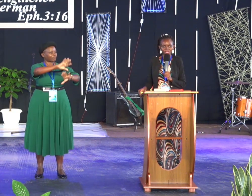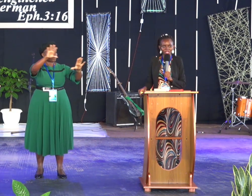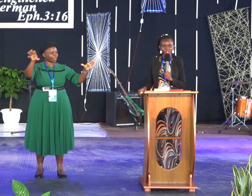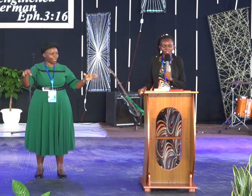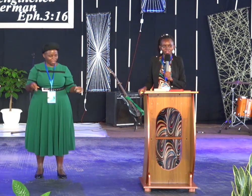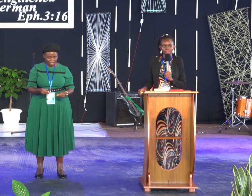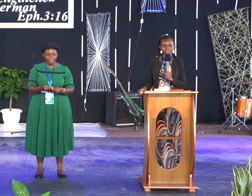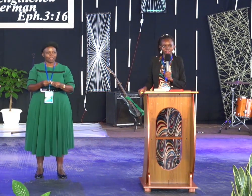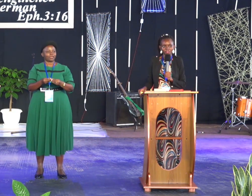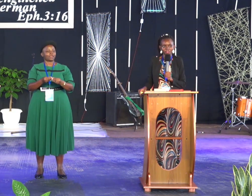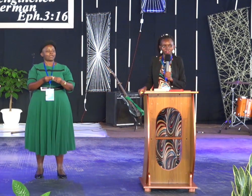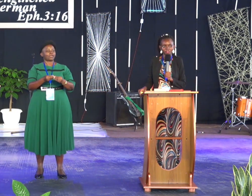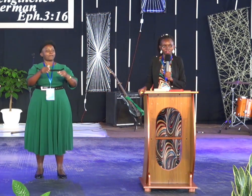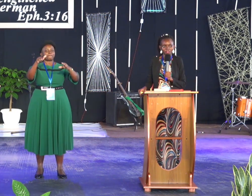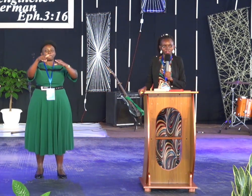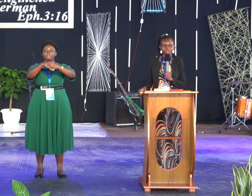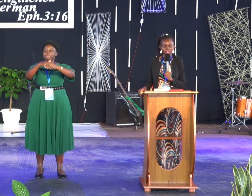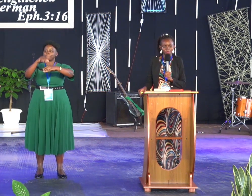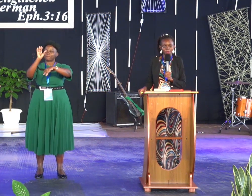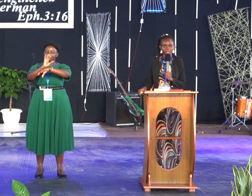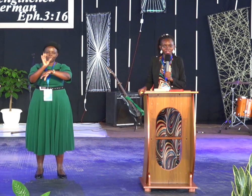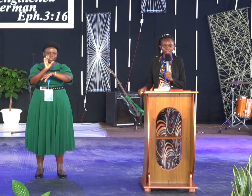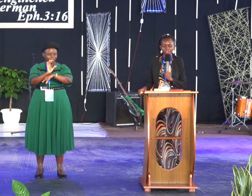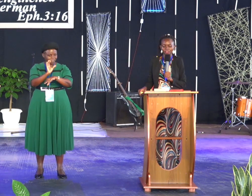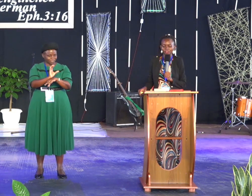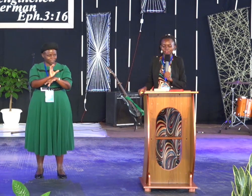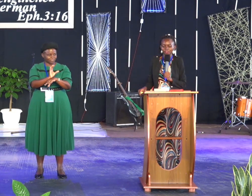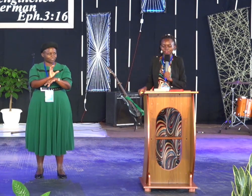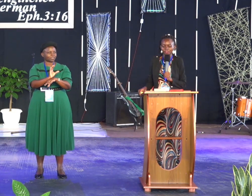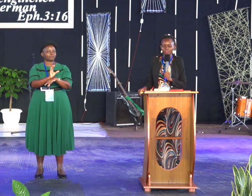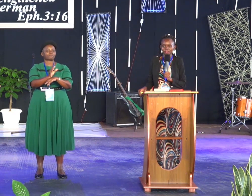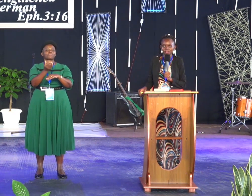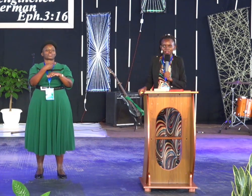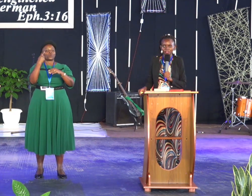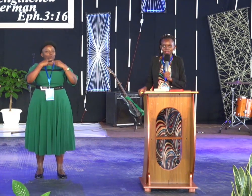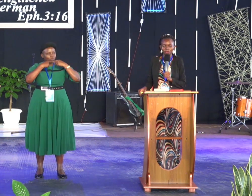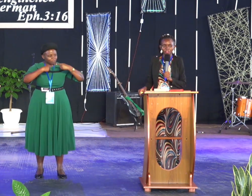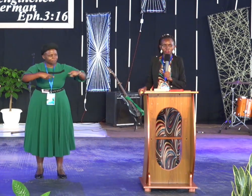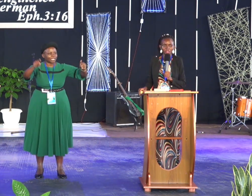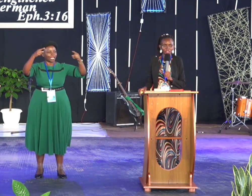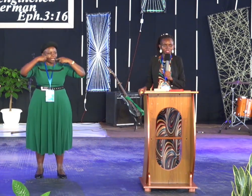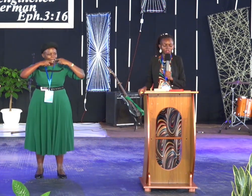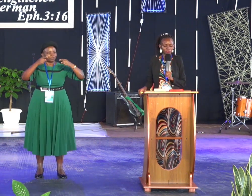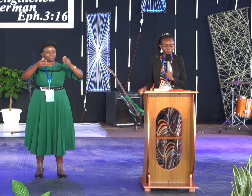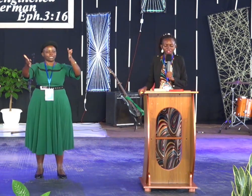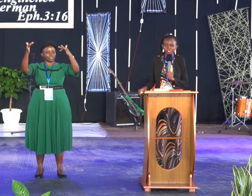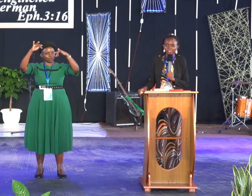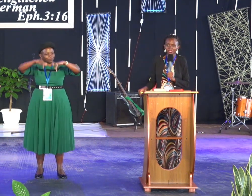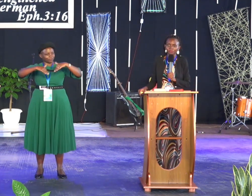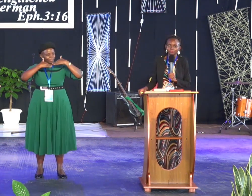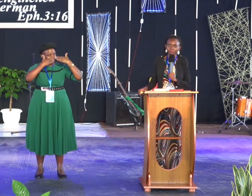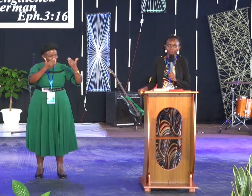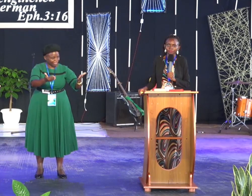our visitors, member bachachi, church members, mwena, all you who announced the